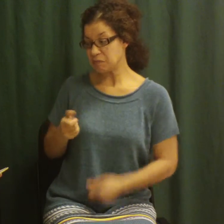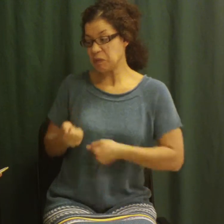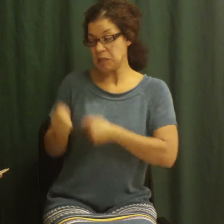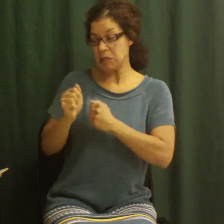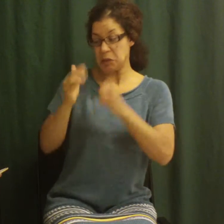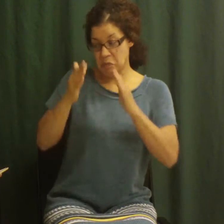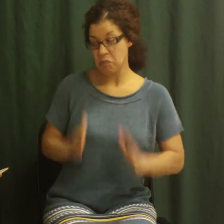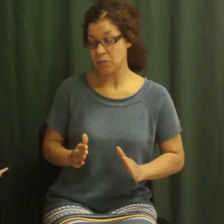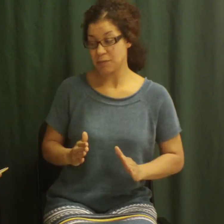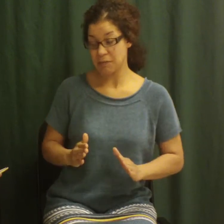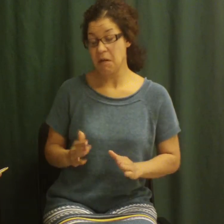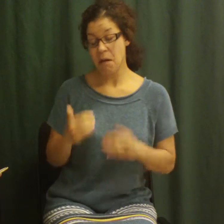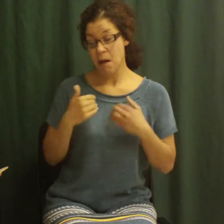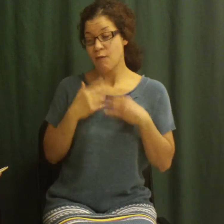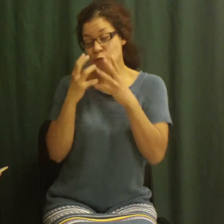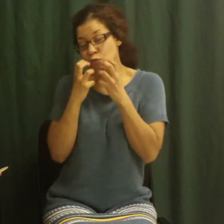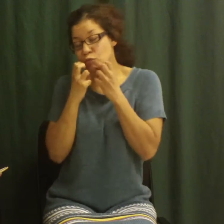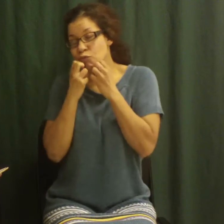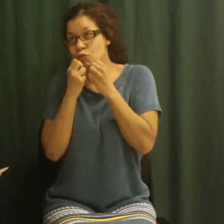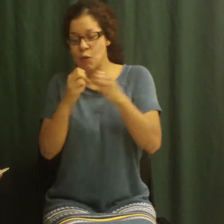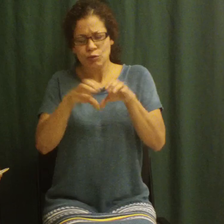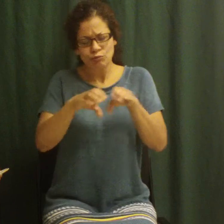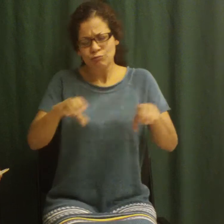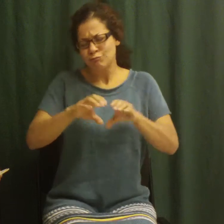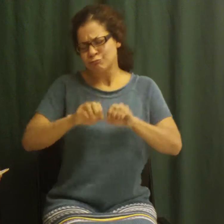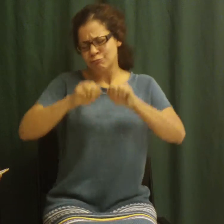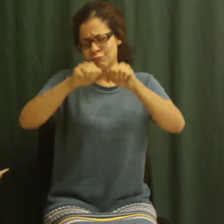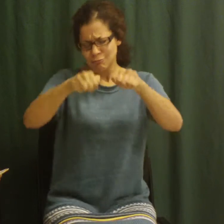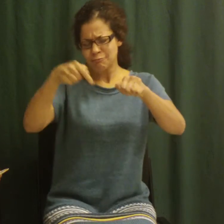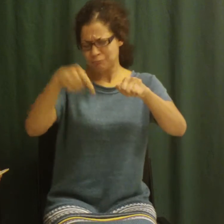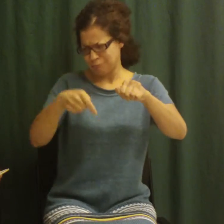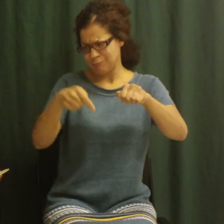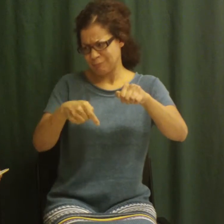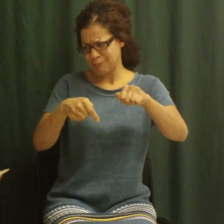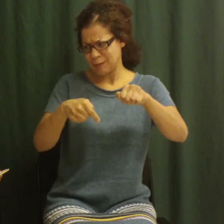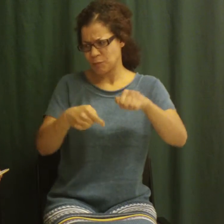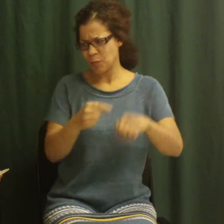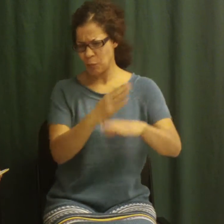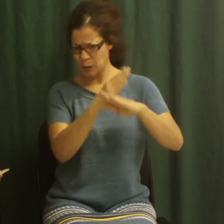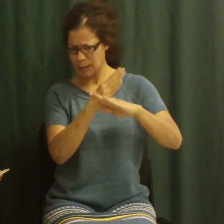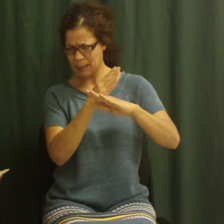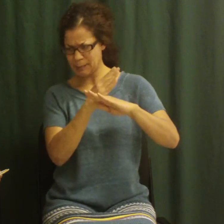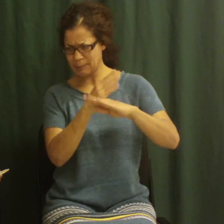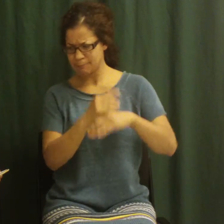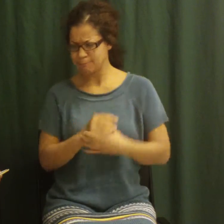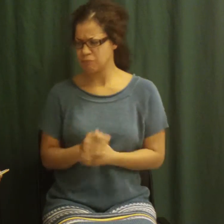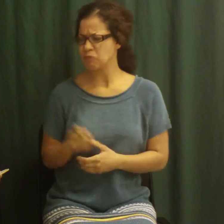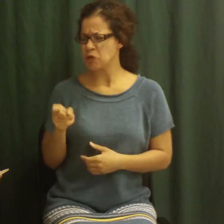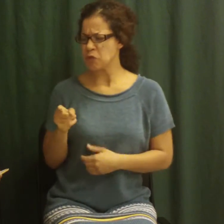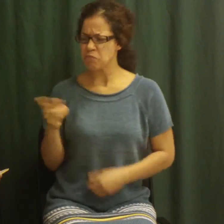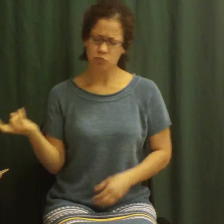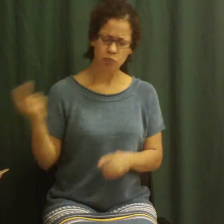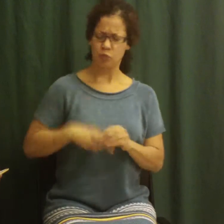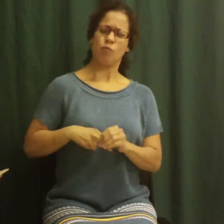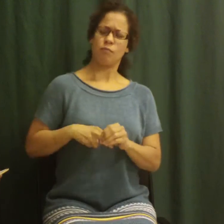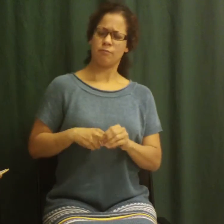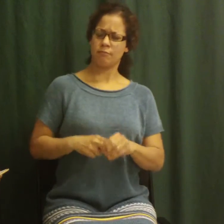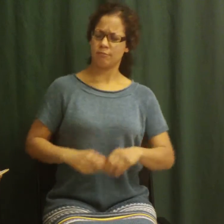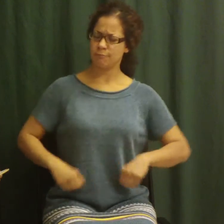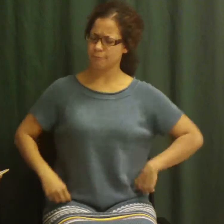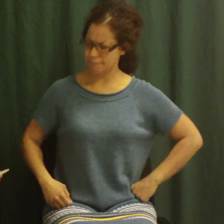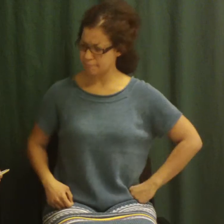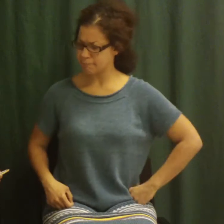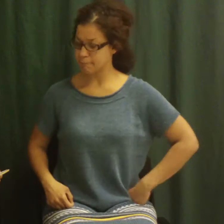bury." "A treasure!" the others shouted. "You're coming with us," Braid Beard told